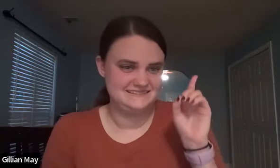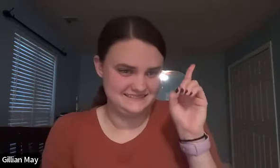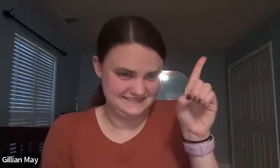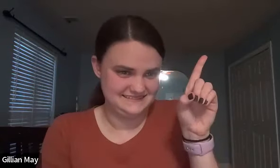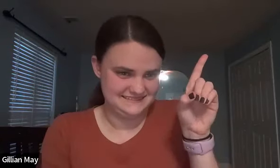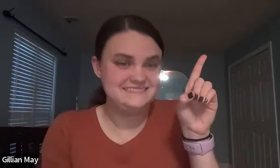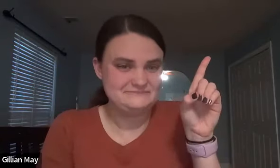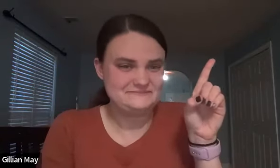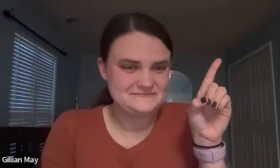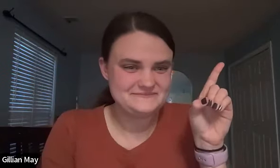Mm-hmm.